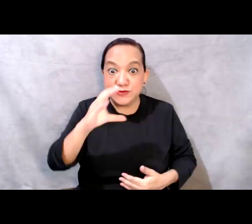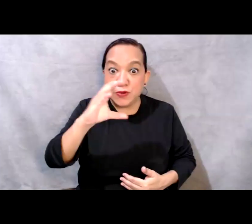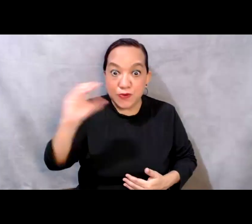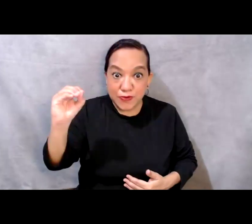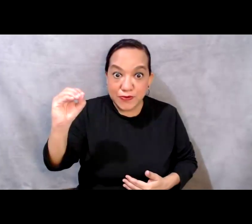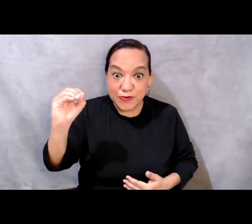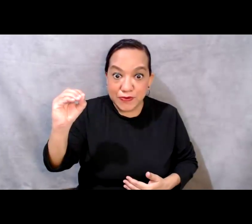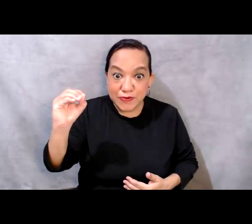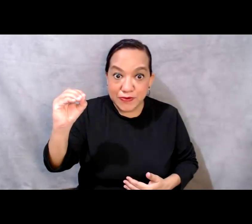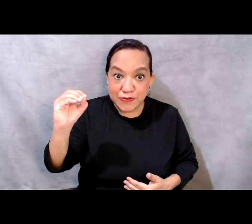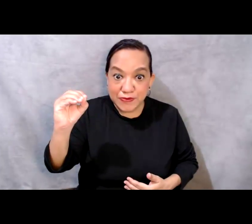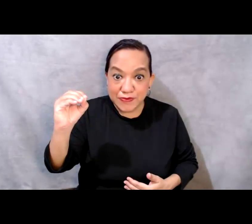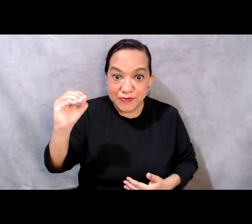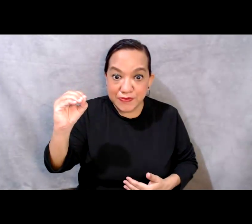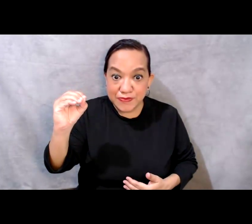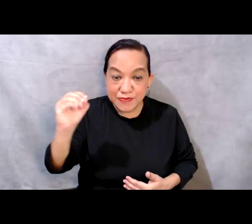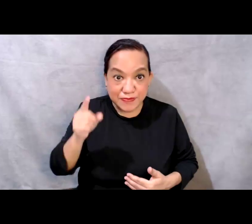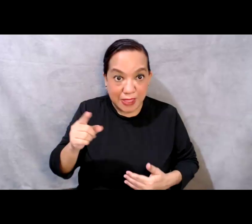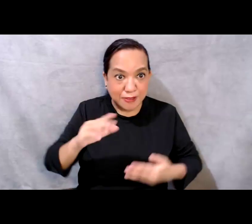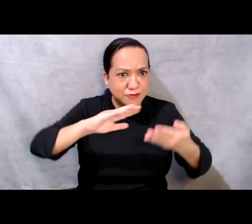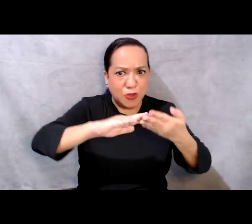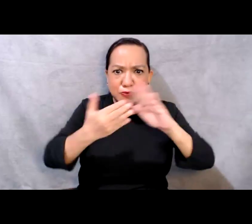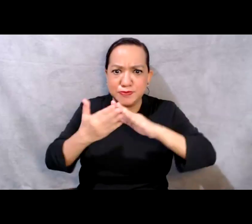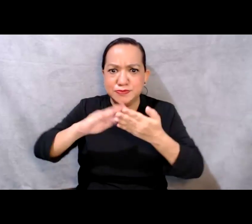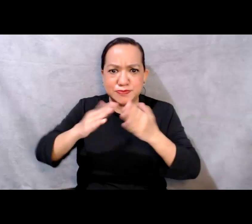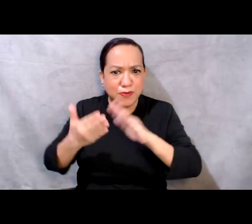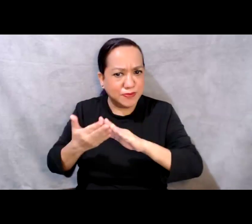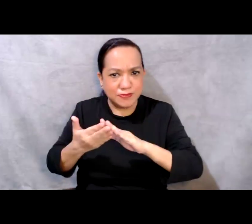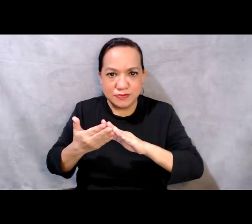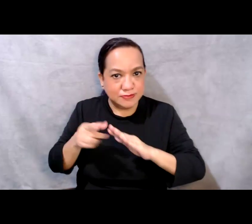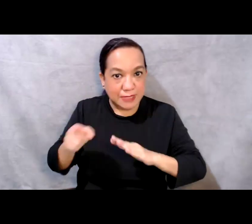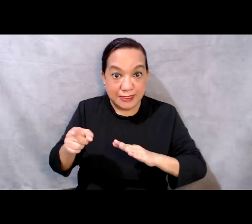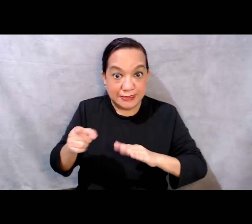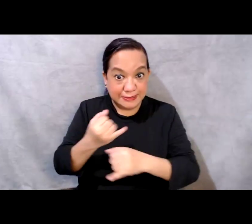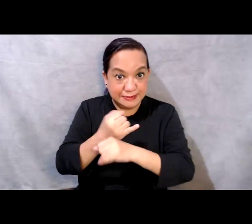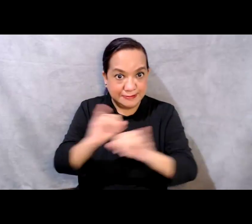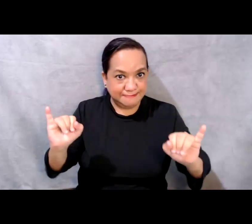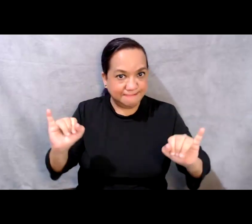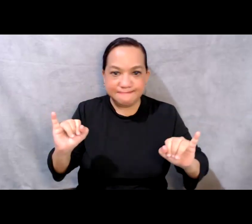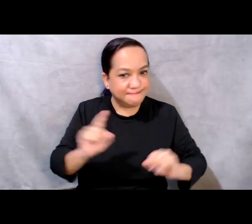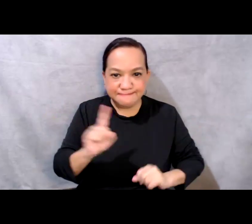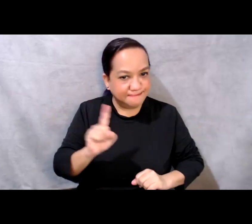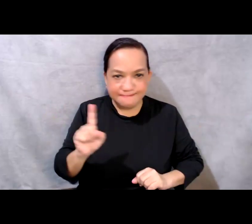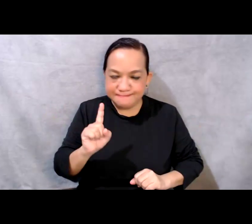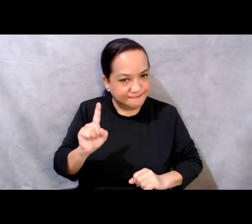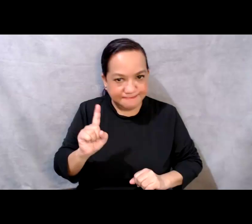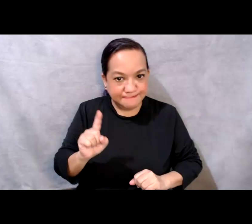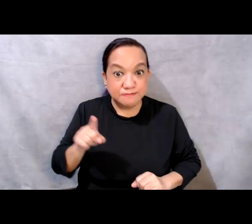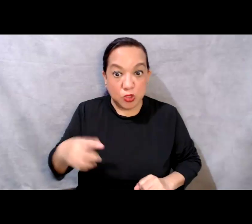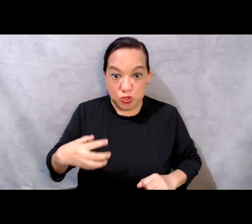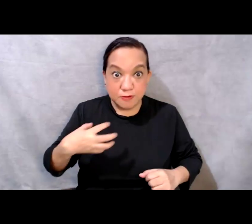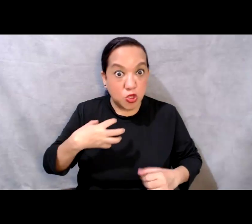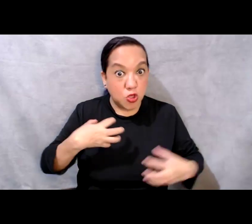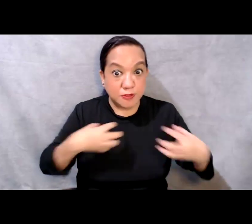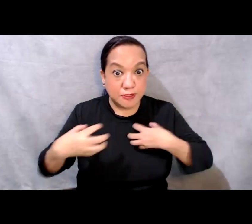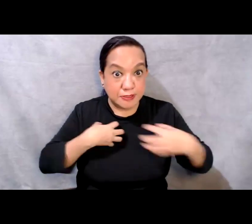independent. The grievance redress service of any bank is an effective way to solve complaints,